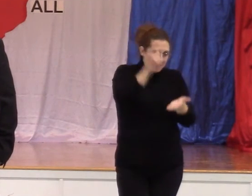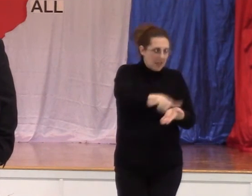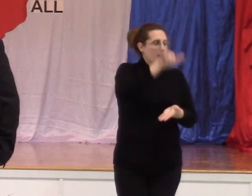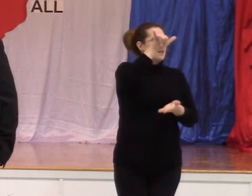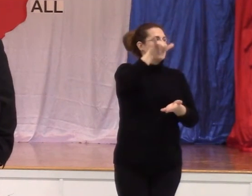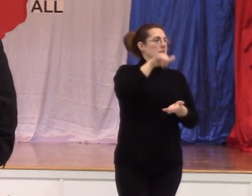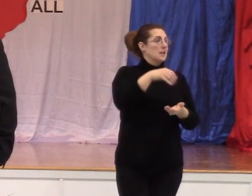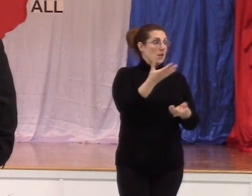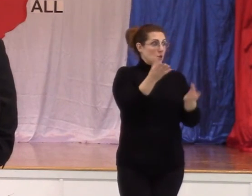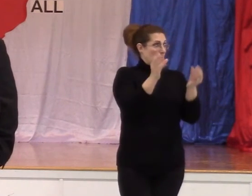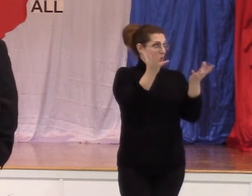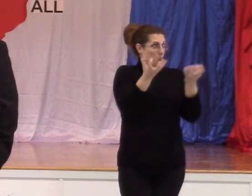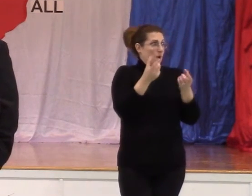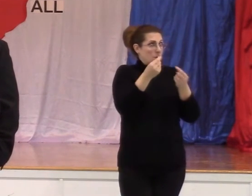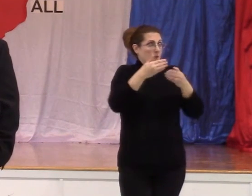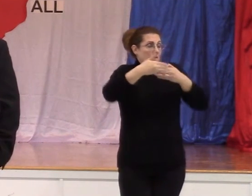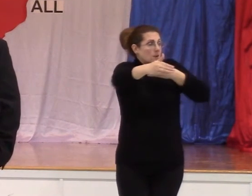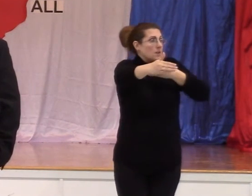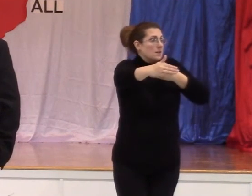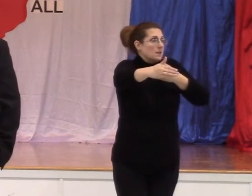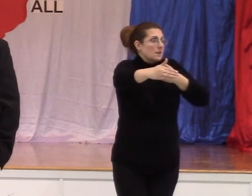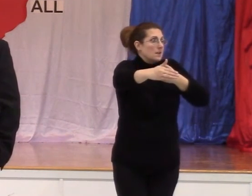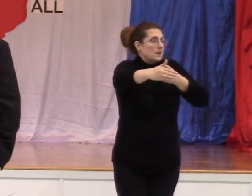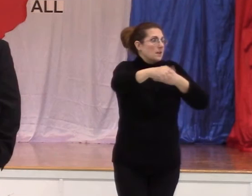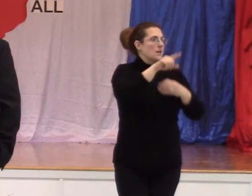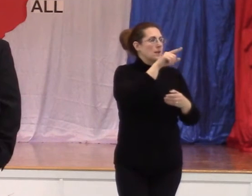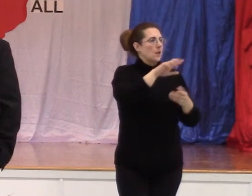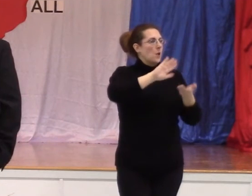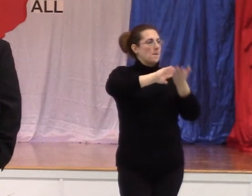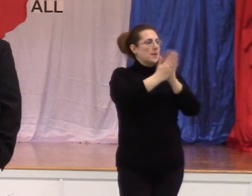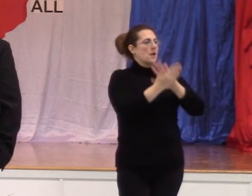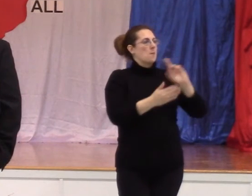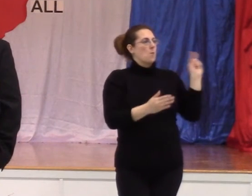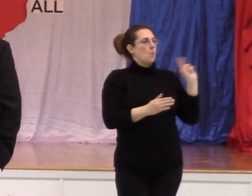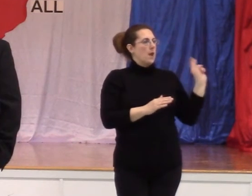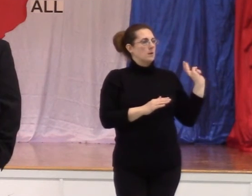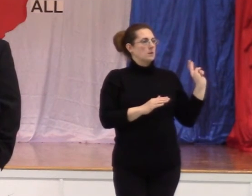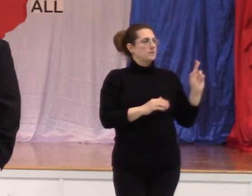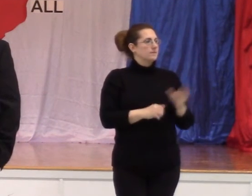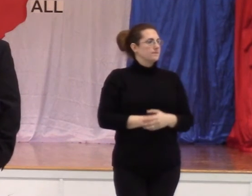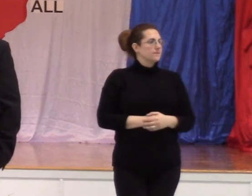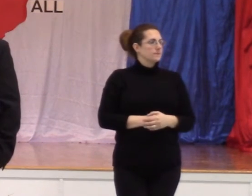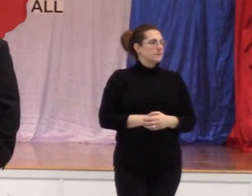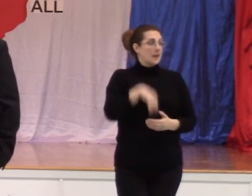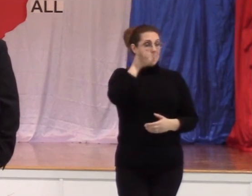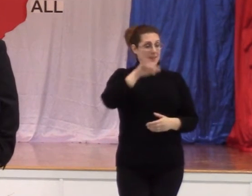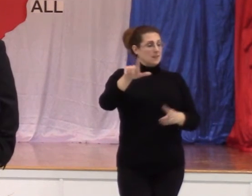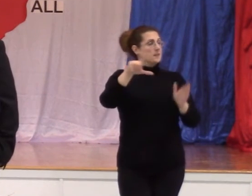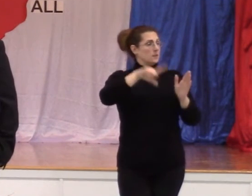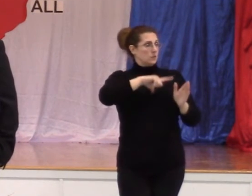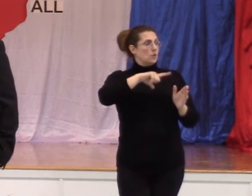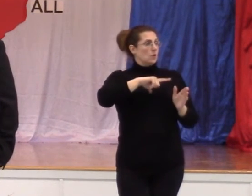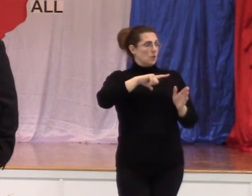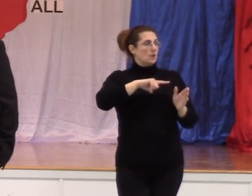If you want to go beyond that, join the radicals. But this is the Lutheran